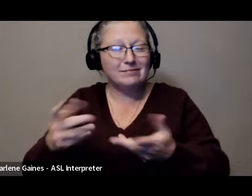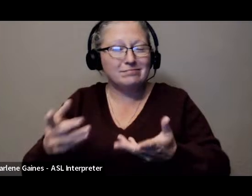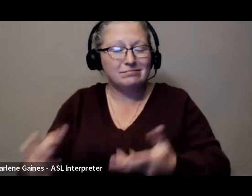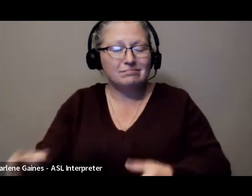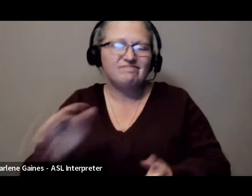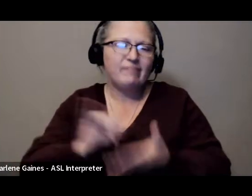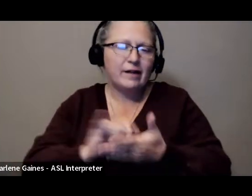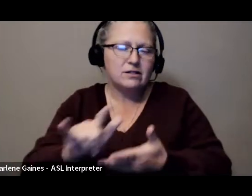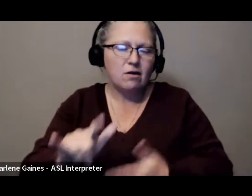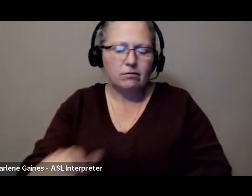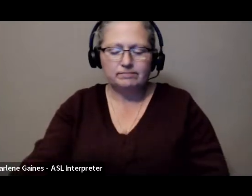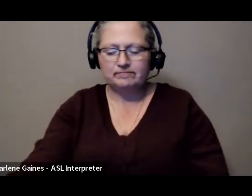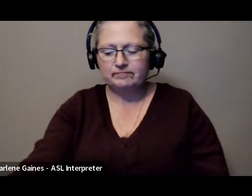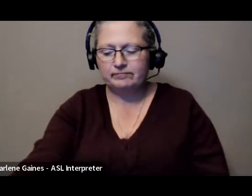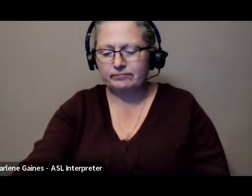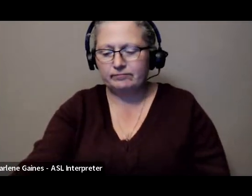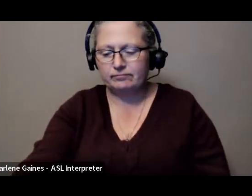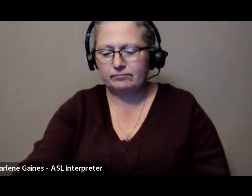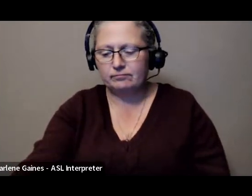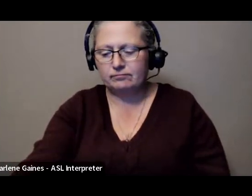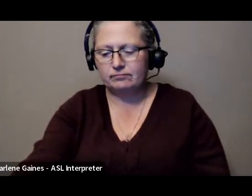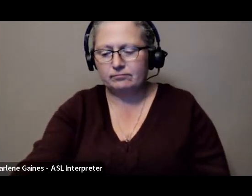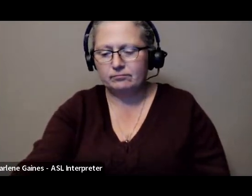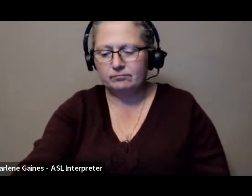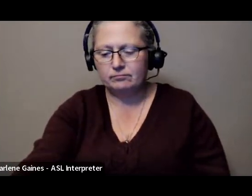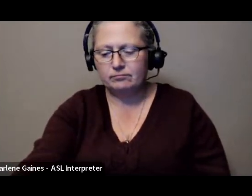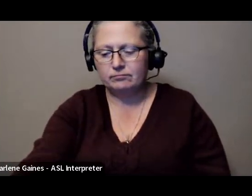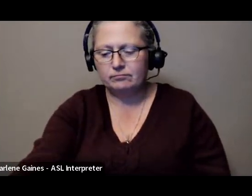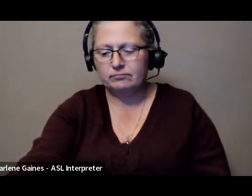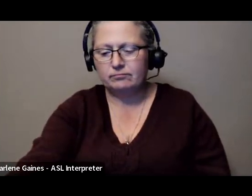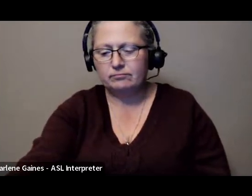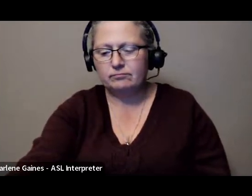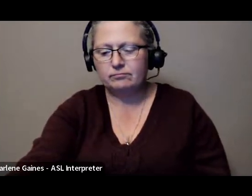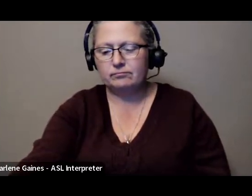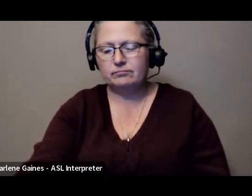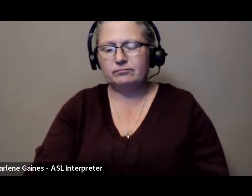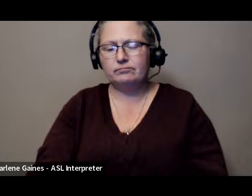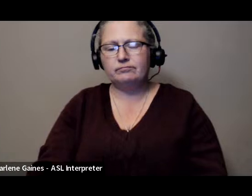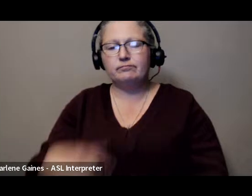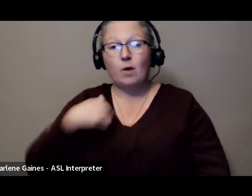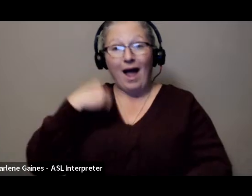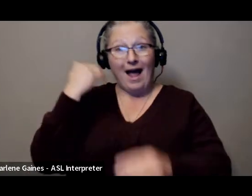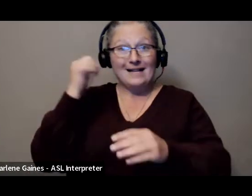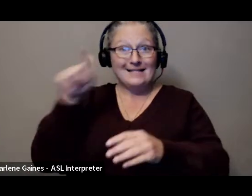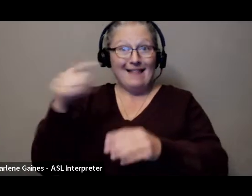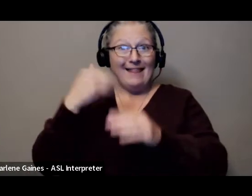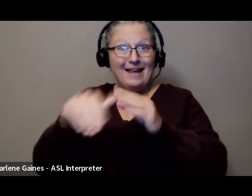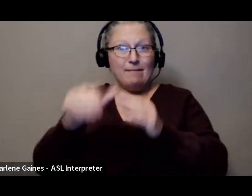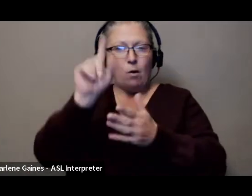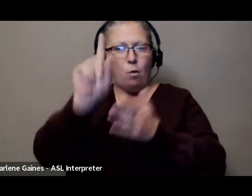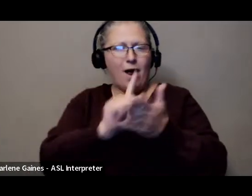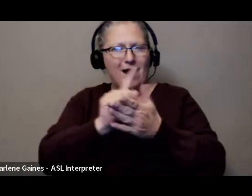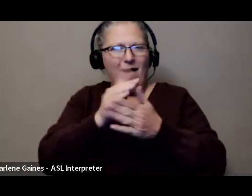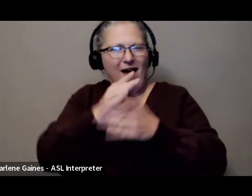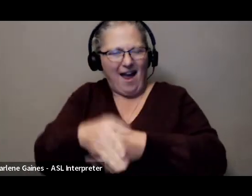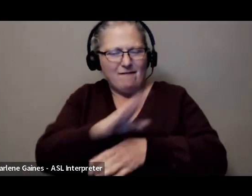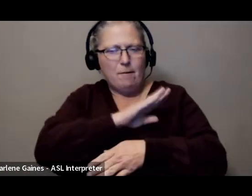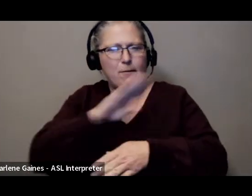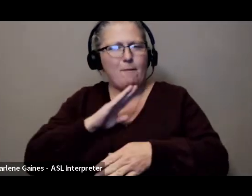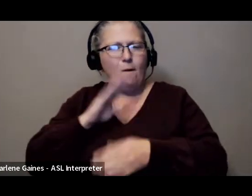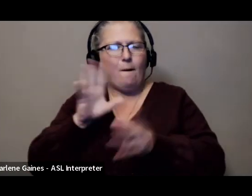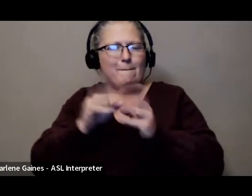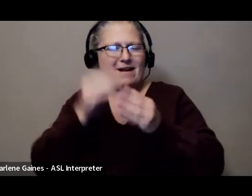That's it. Thank you. Yeah, like I said, when I sent the email, it was about an hour after our board meeting had